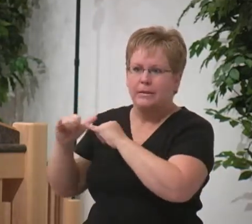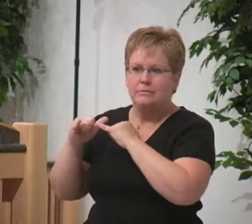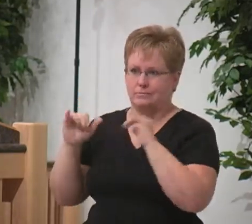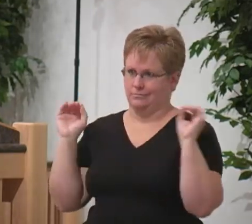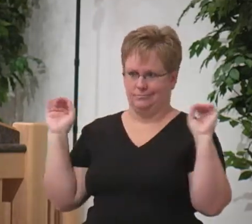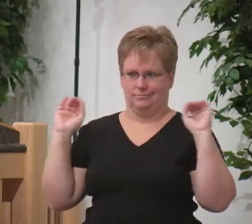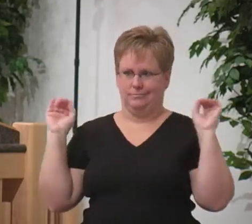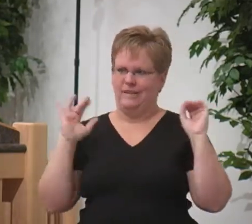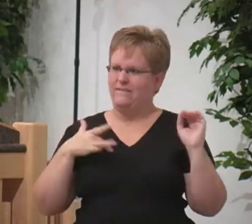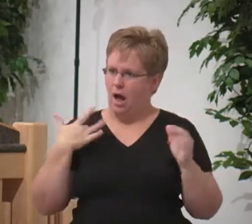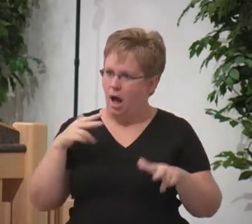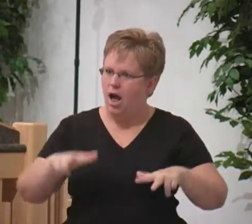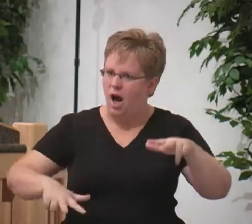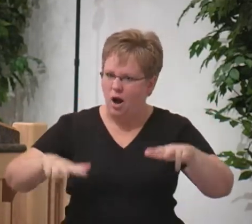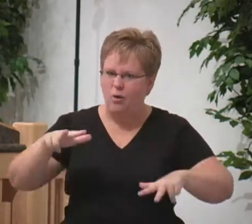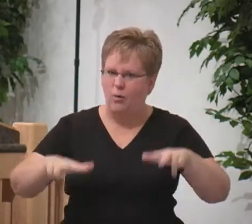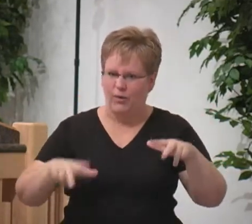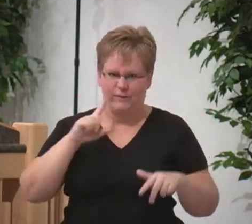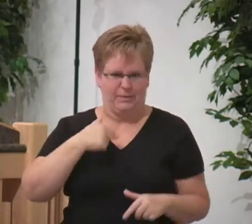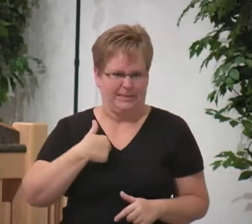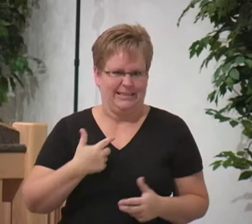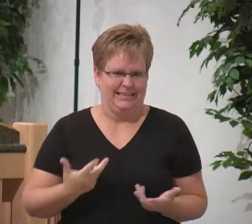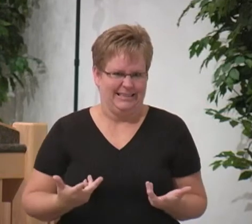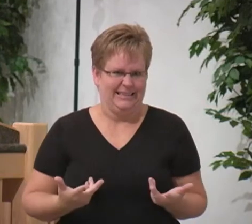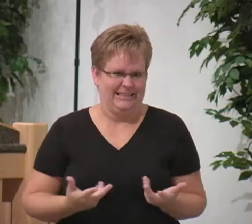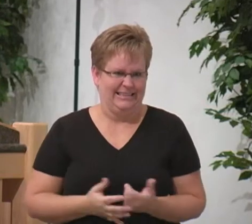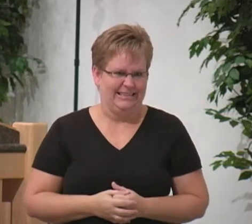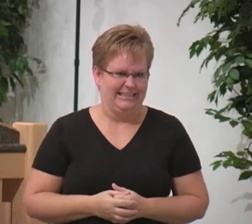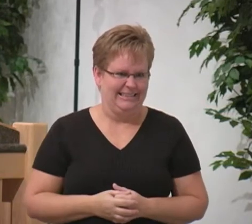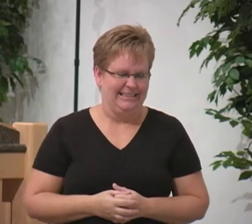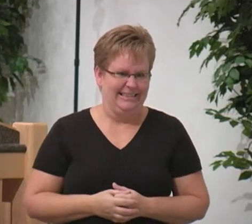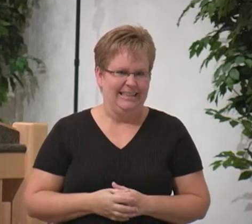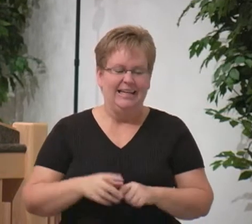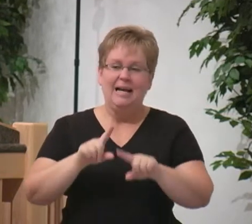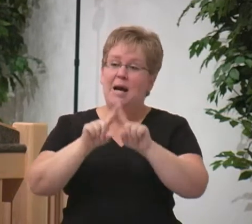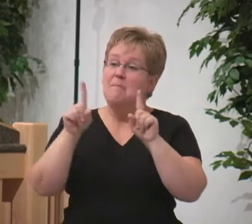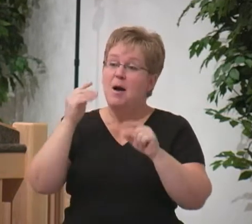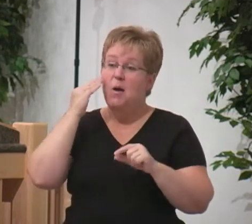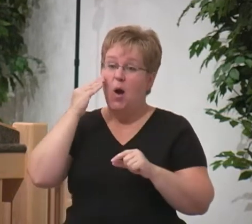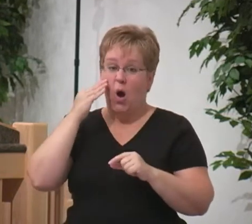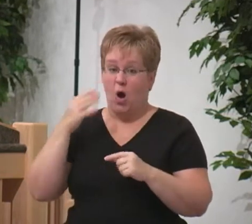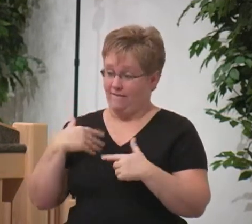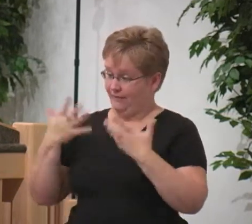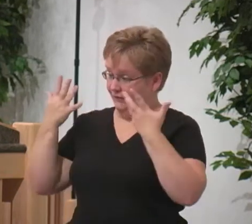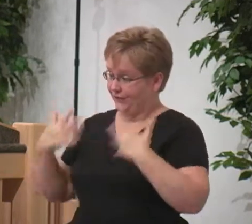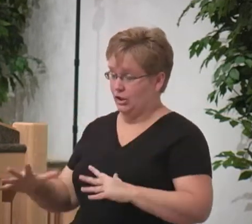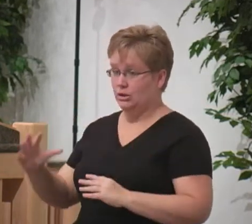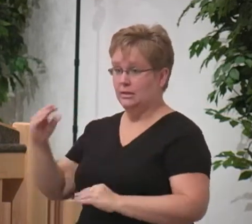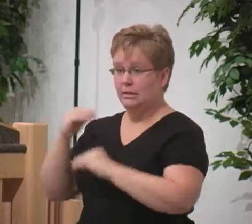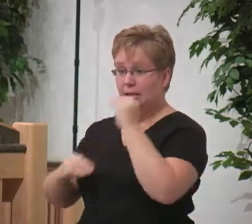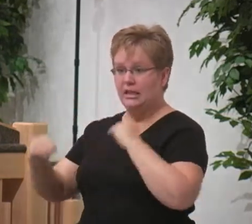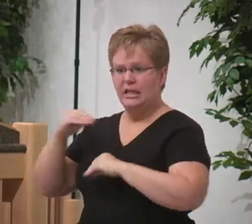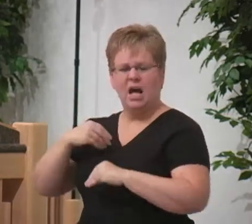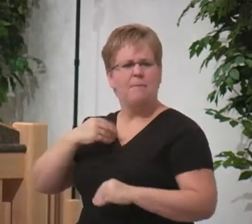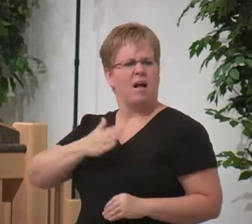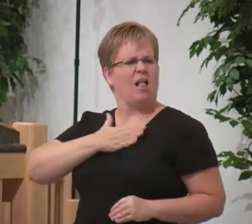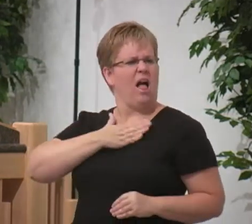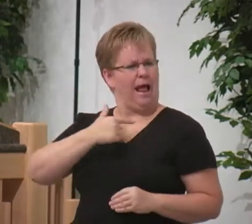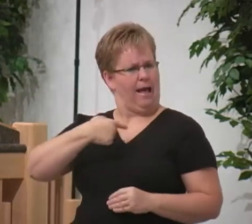felt awkward to me. But you know, at the end of that meal, I was really glad that I took the opportunity to step out